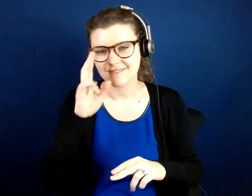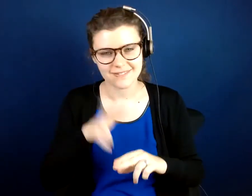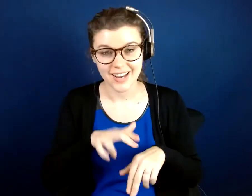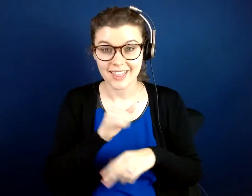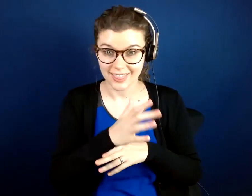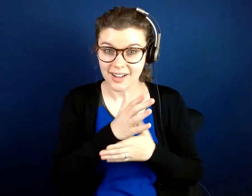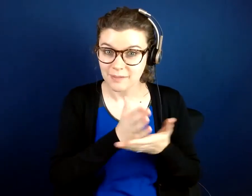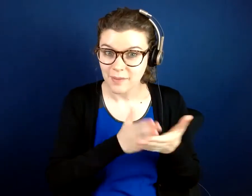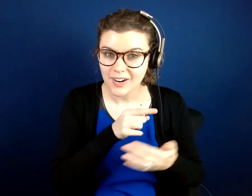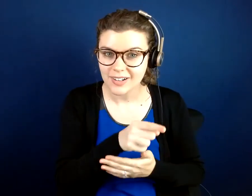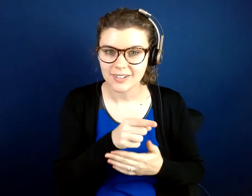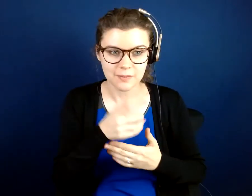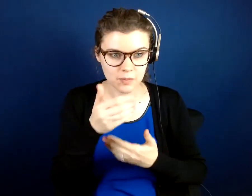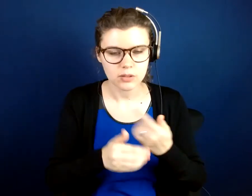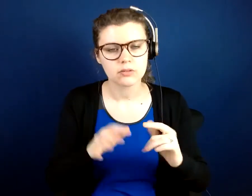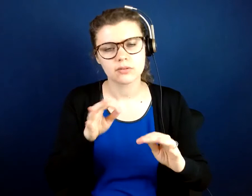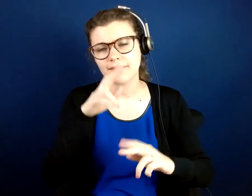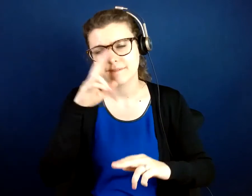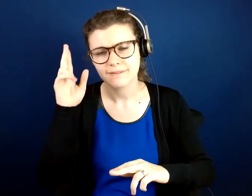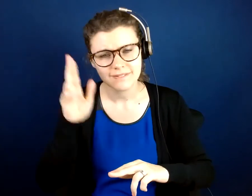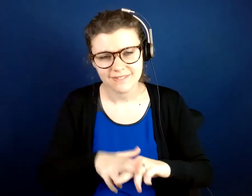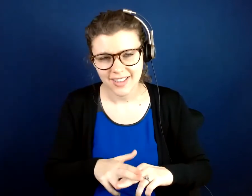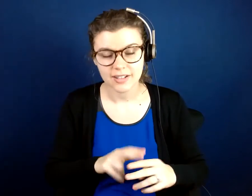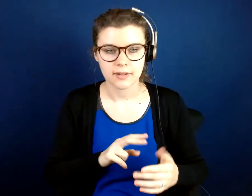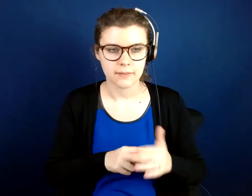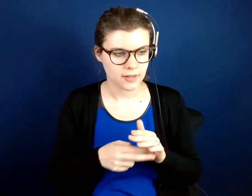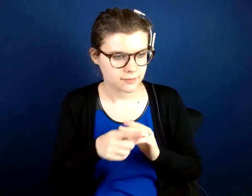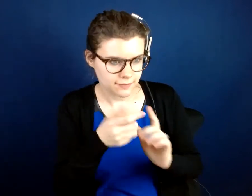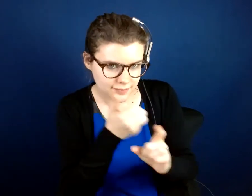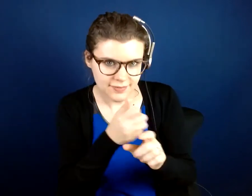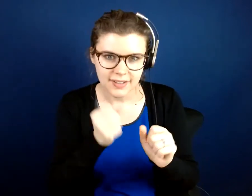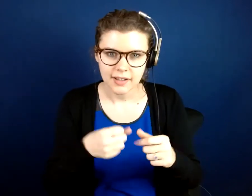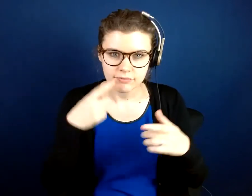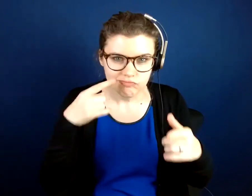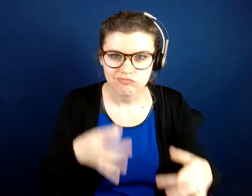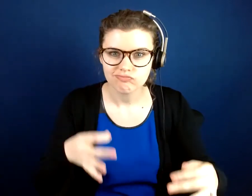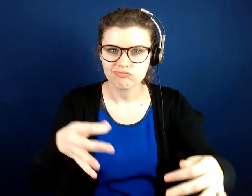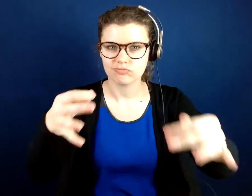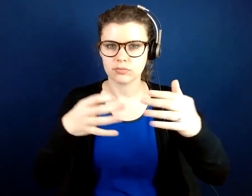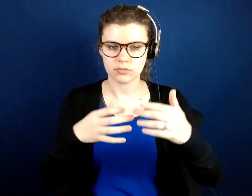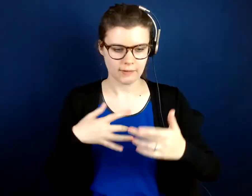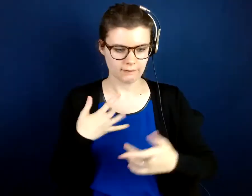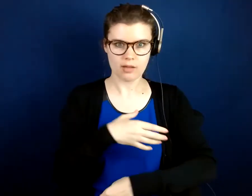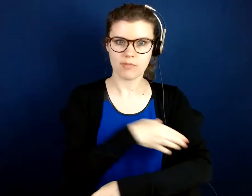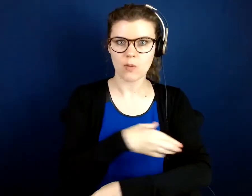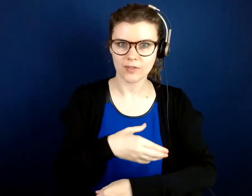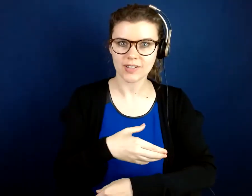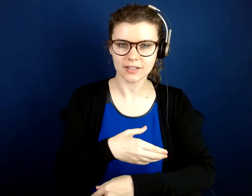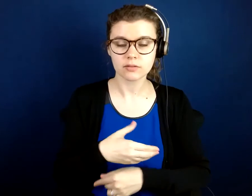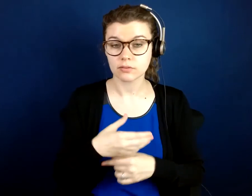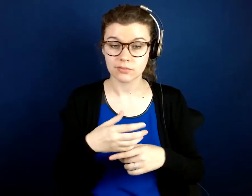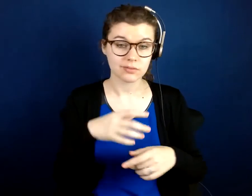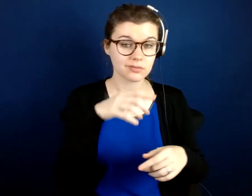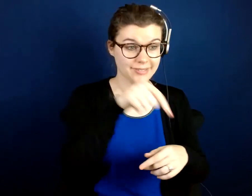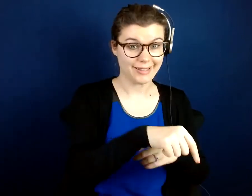of the process, as they get to make all these powerful decisions, whereas in the facility,